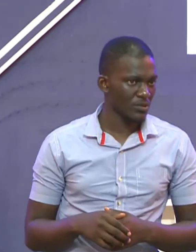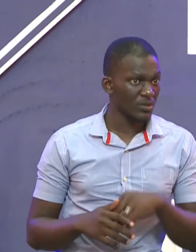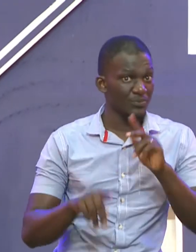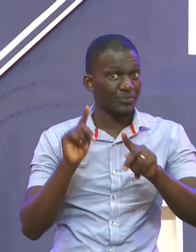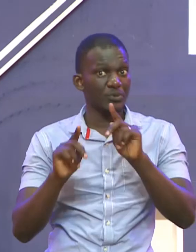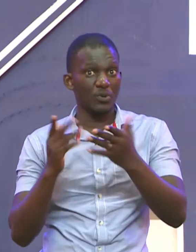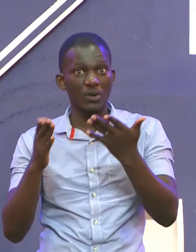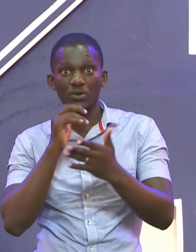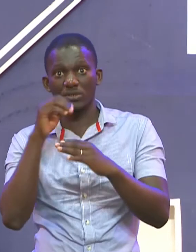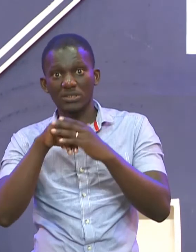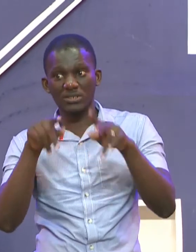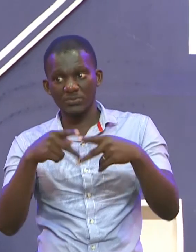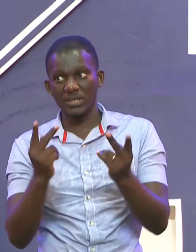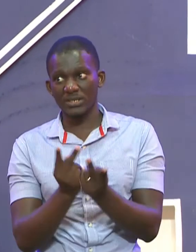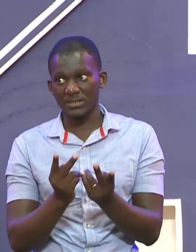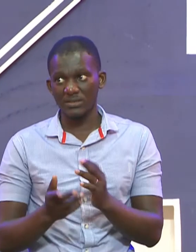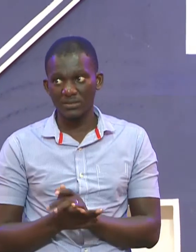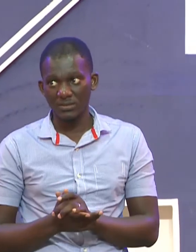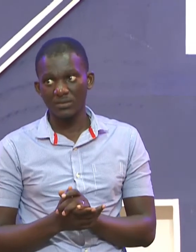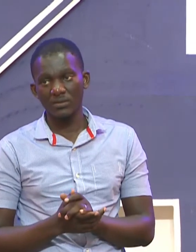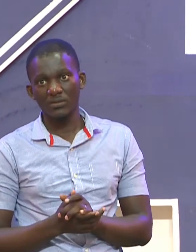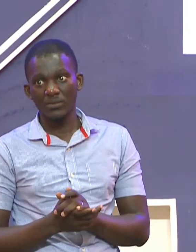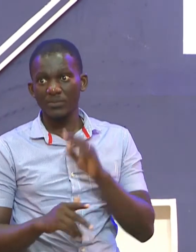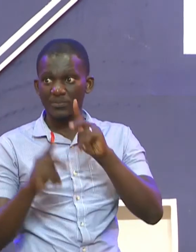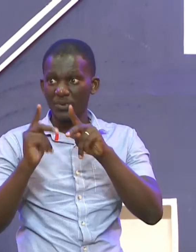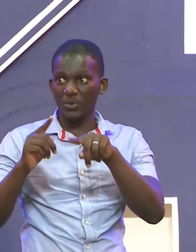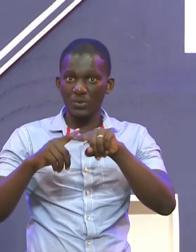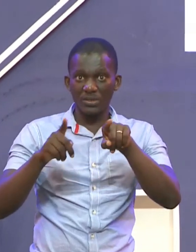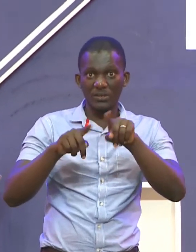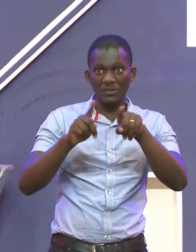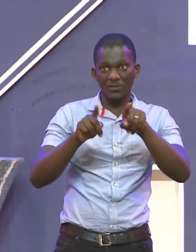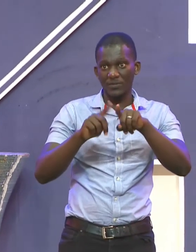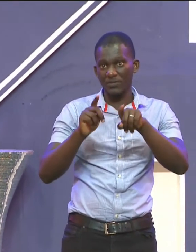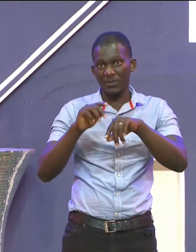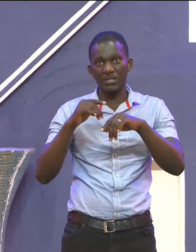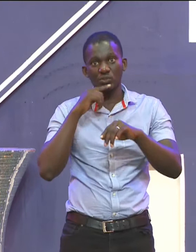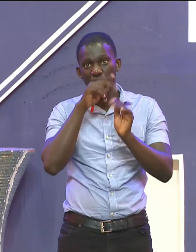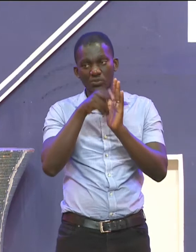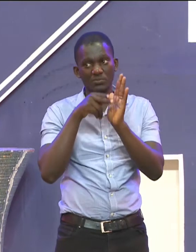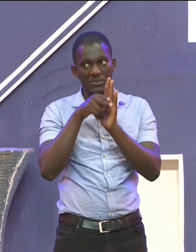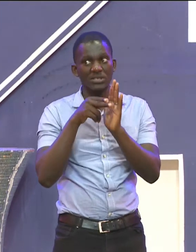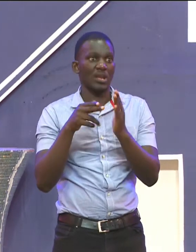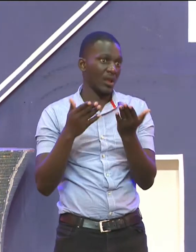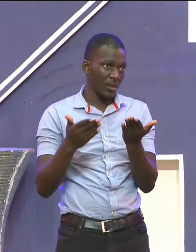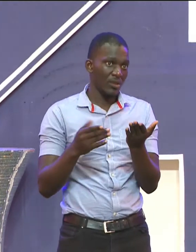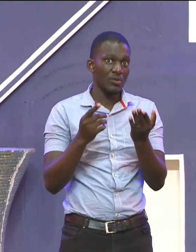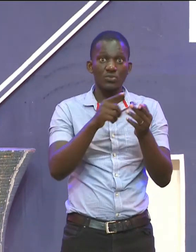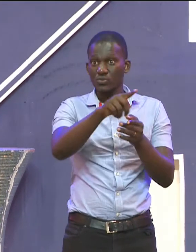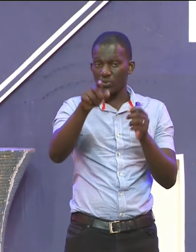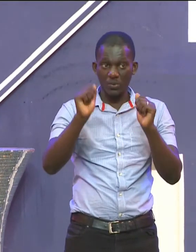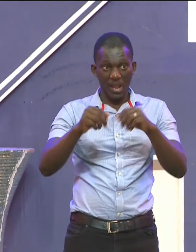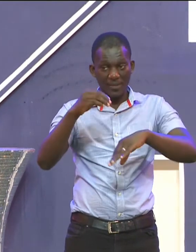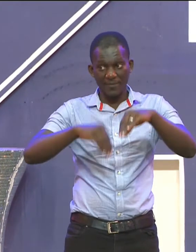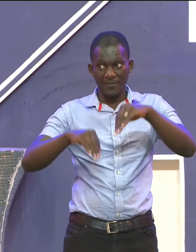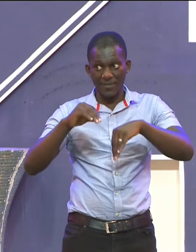people that are just listening on the different social media platforms, you